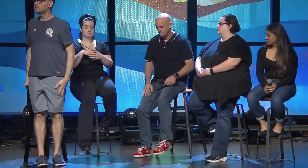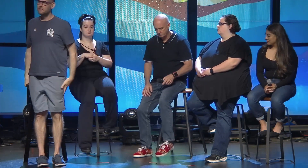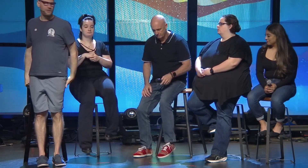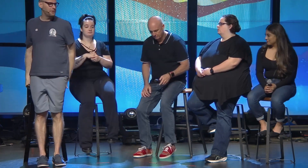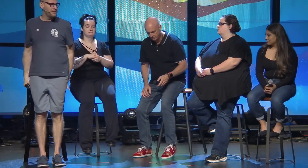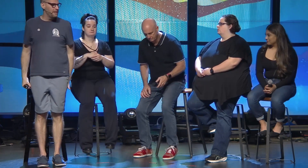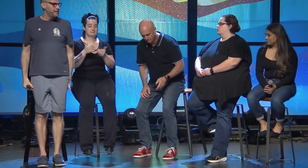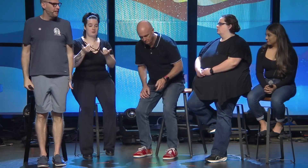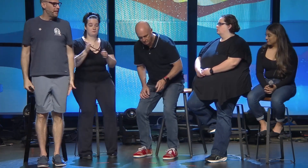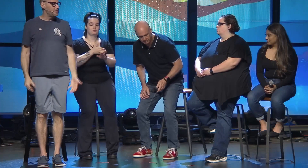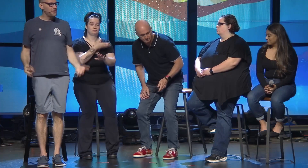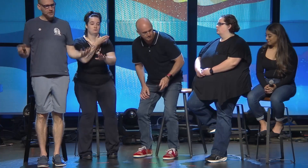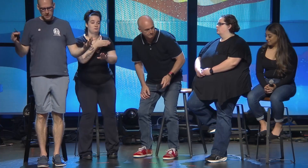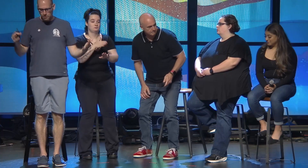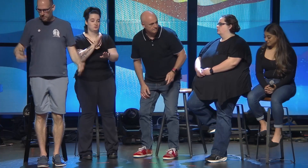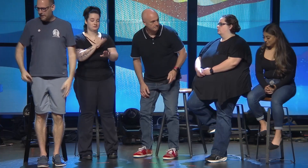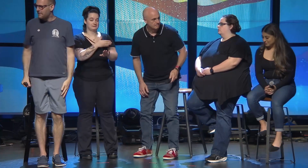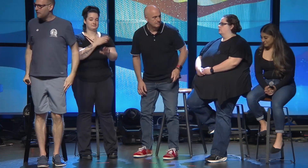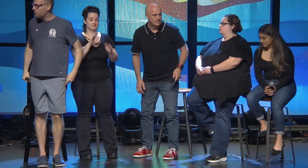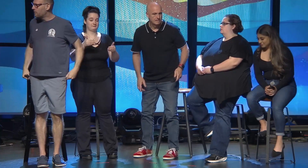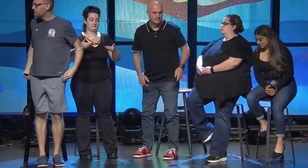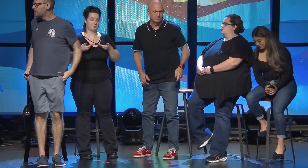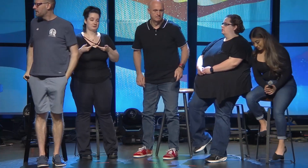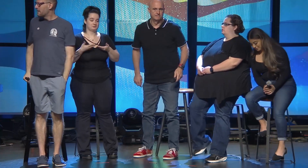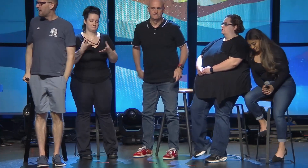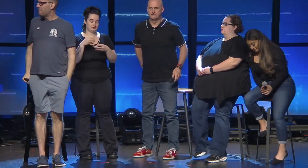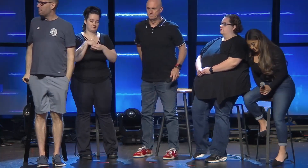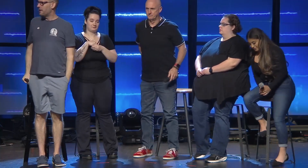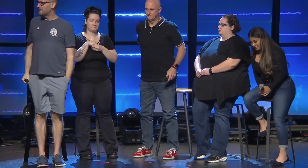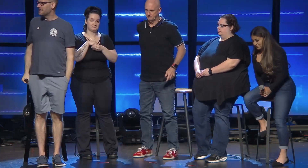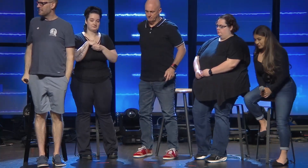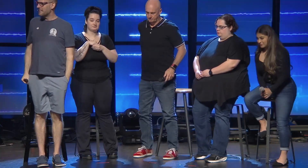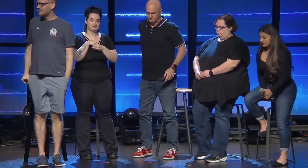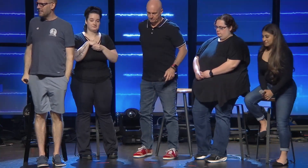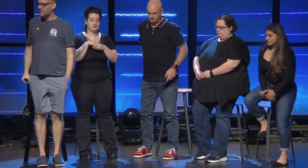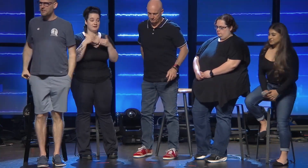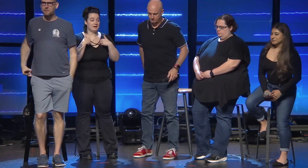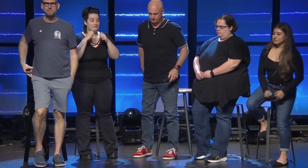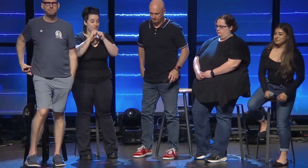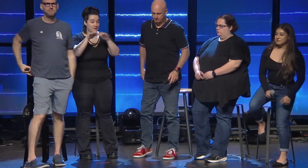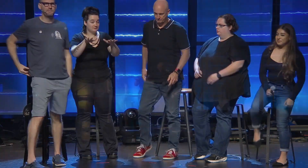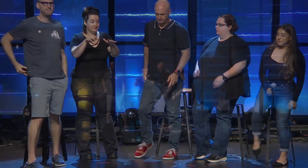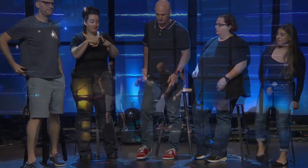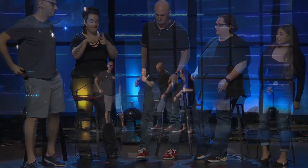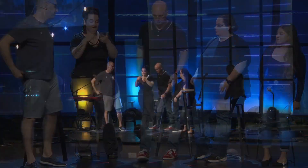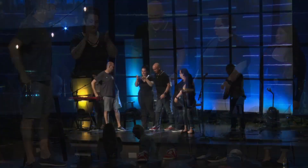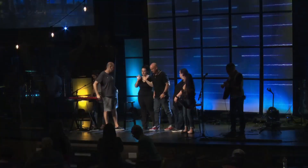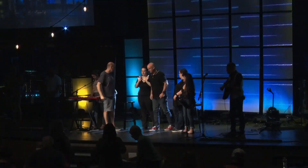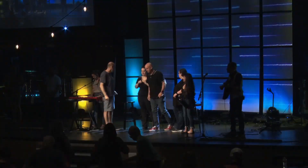of songs if you would like to during this moment, and then we'll have a blessing and get us out of here.